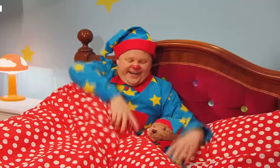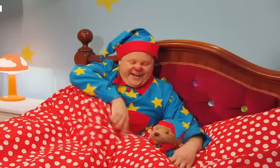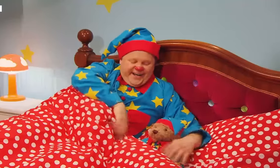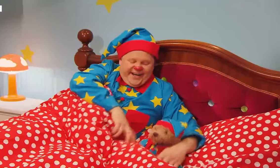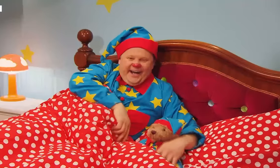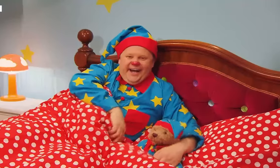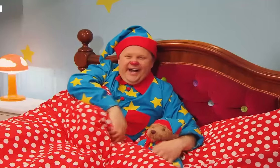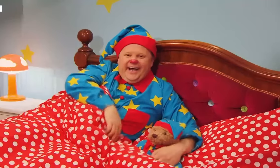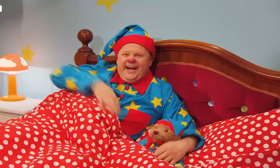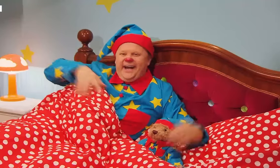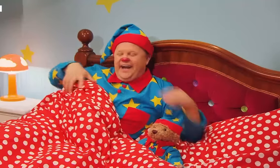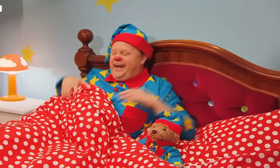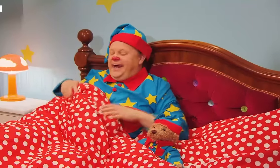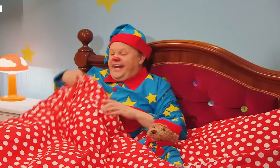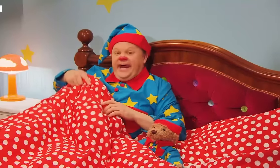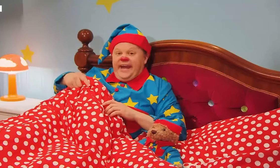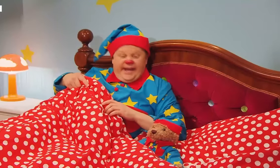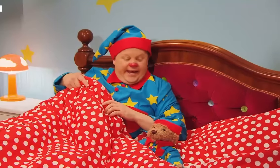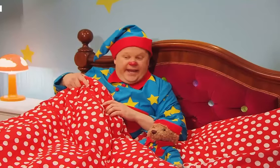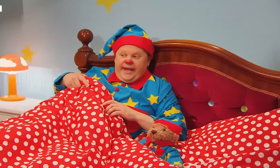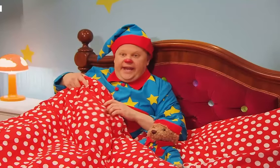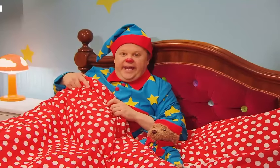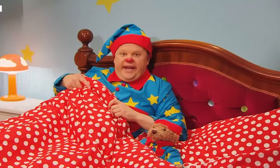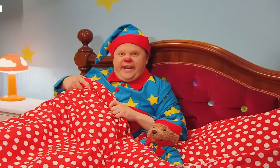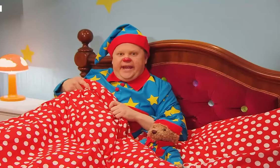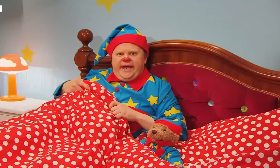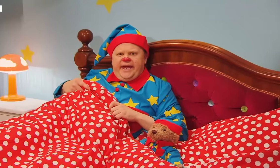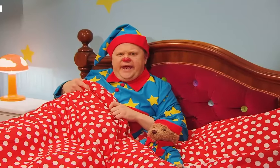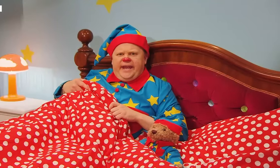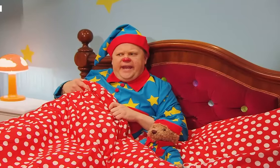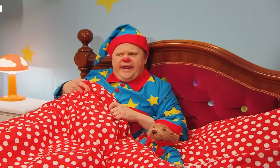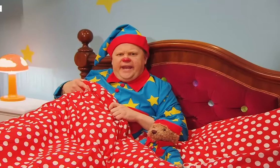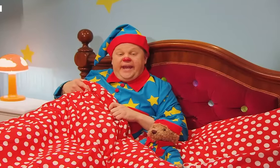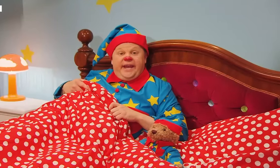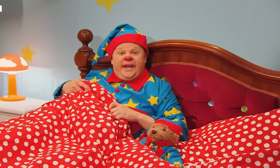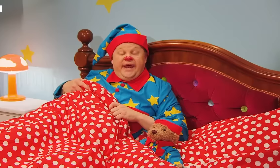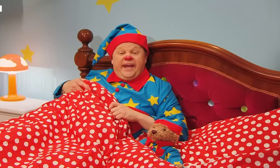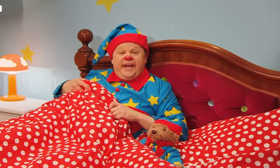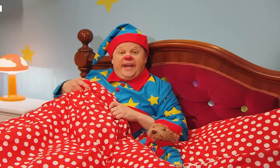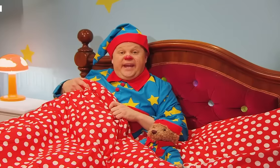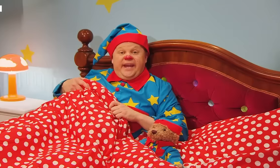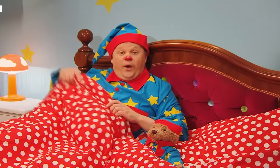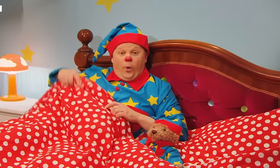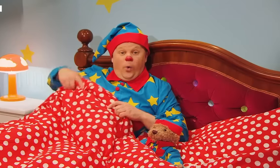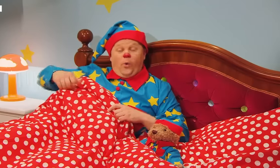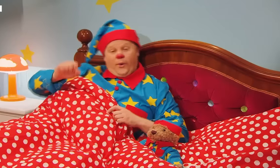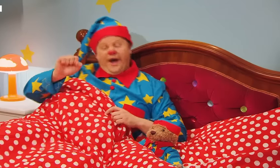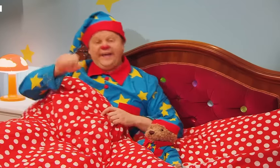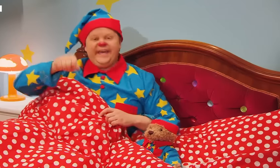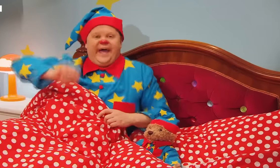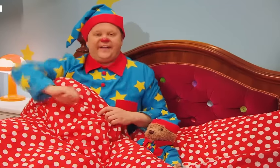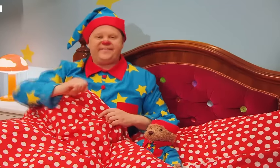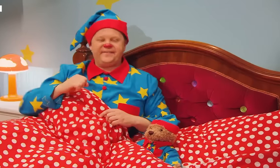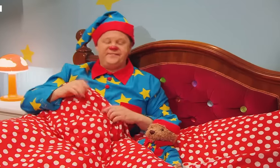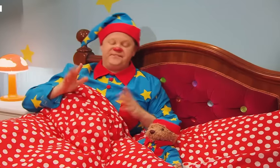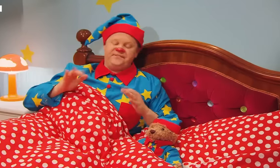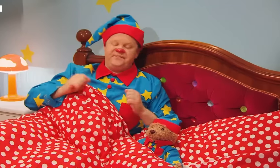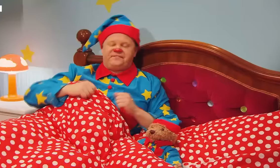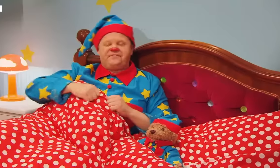now. But before we tell you a story, please would you show us the sign for bedtime? Yes.